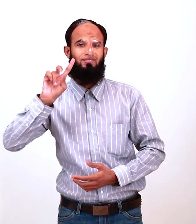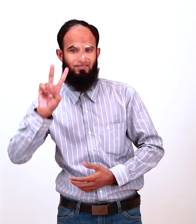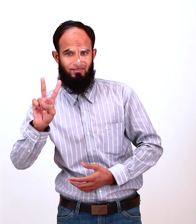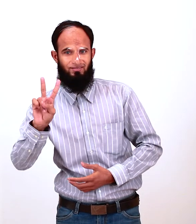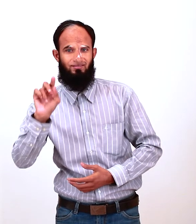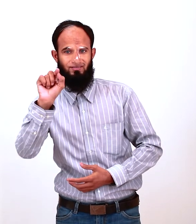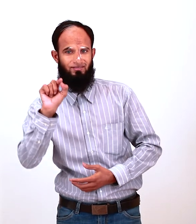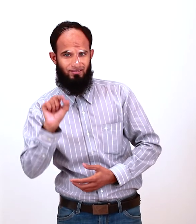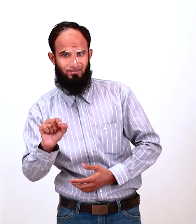12 o'clock.